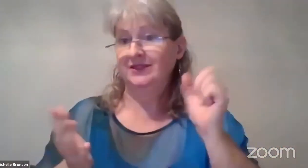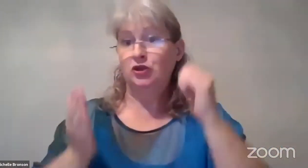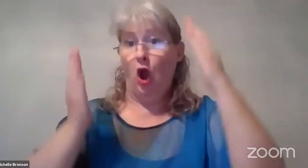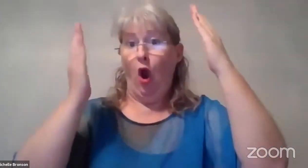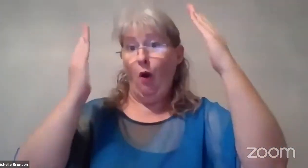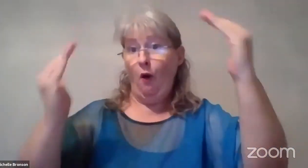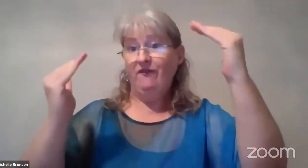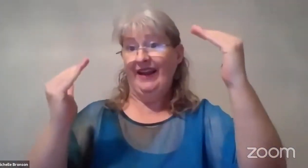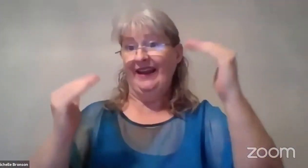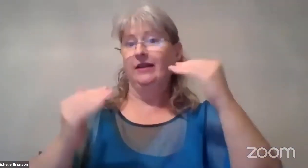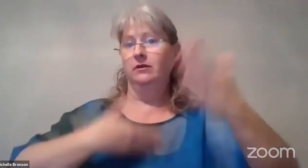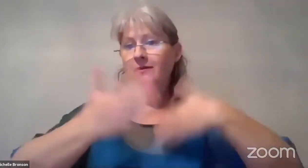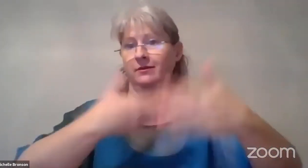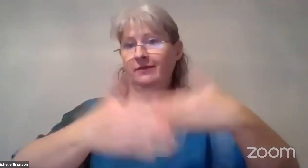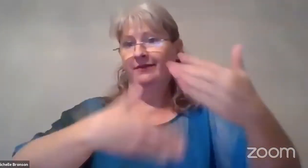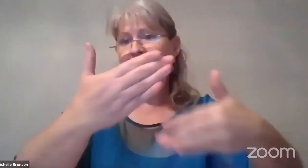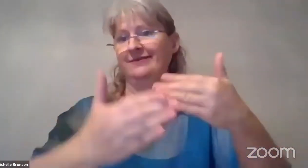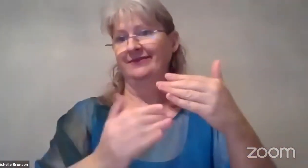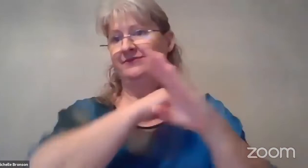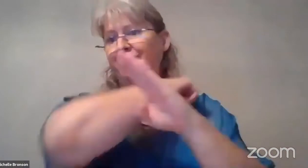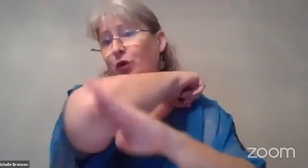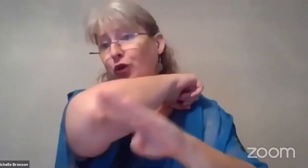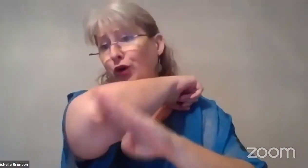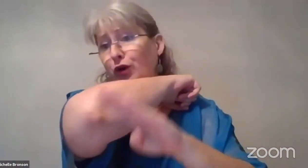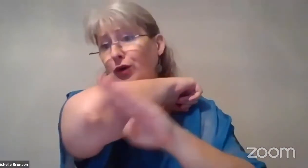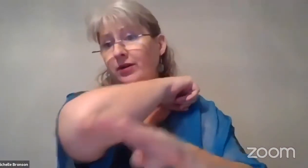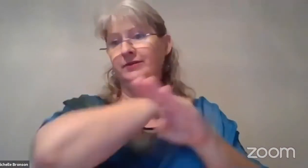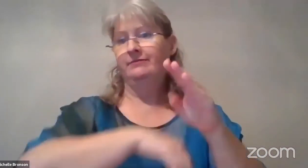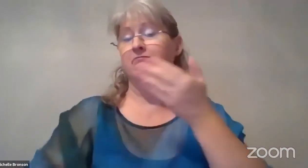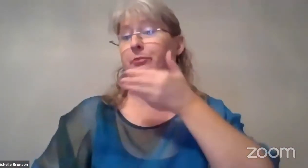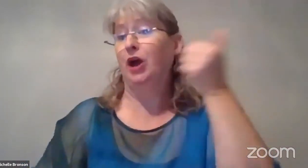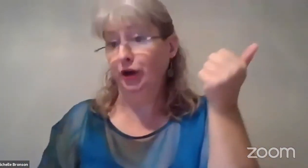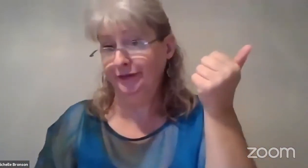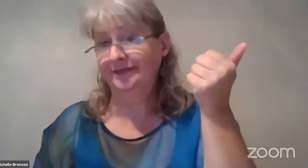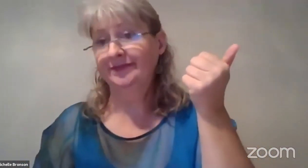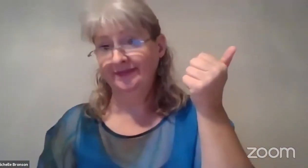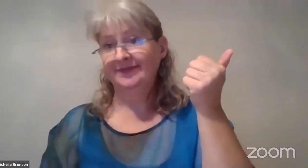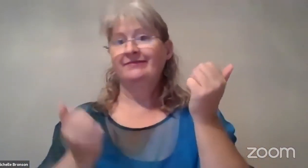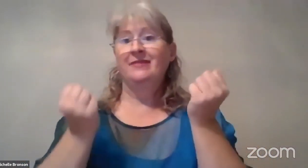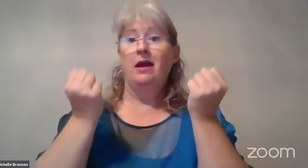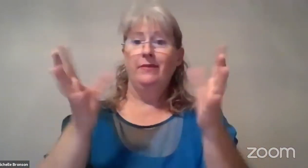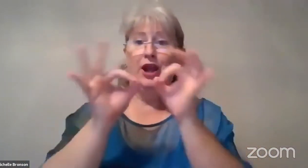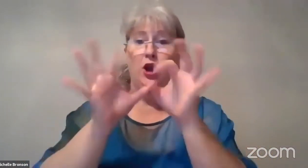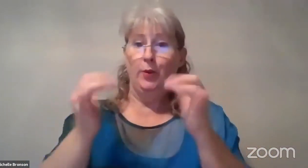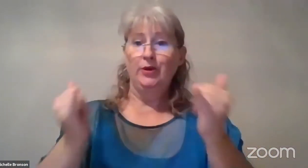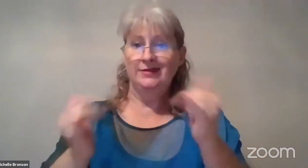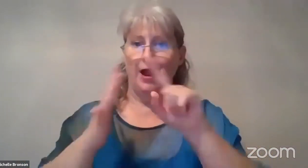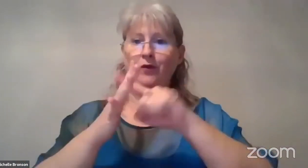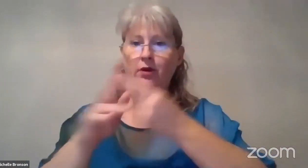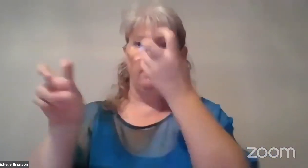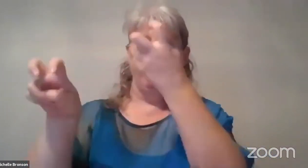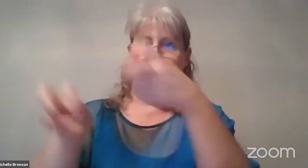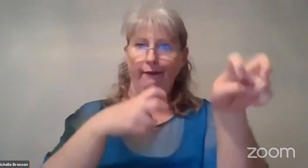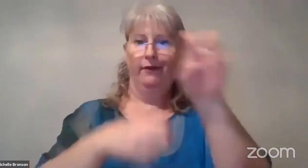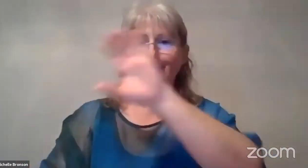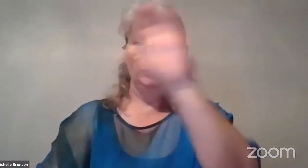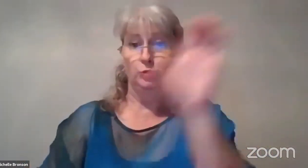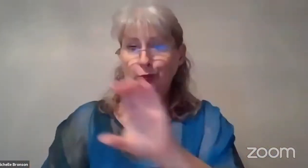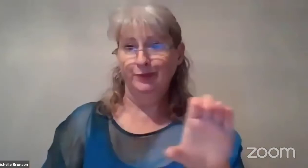summertime, interpreting revenue is slower. We hope that that will accelerate in the fall and we'll have additional revenues.